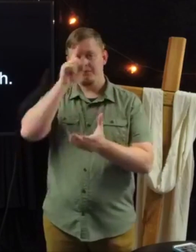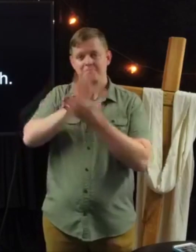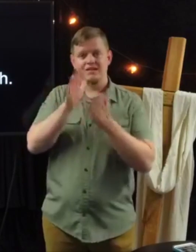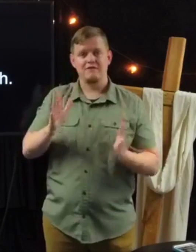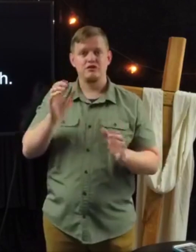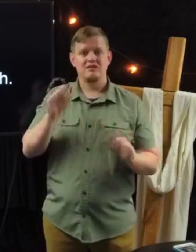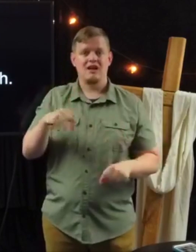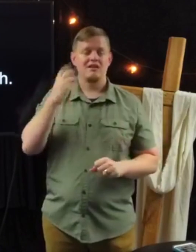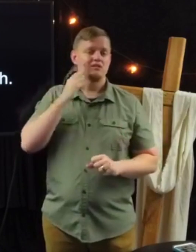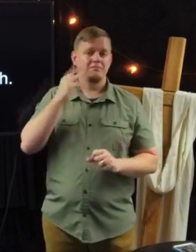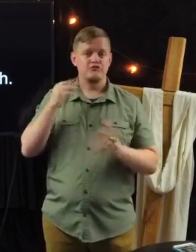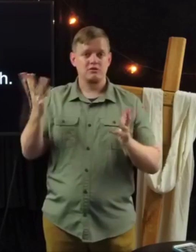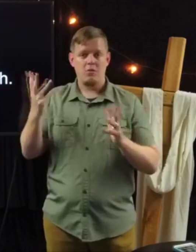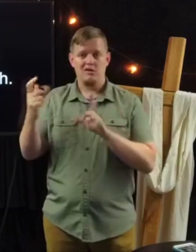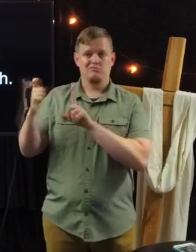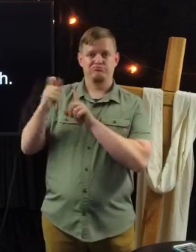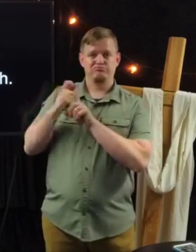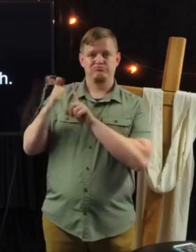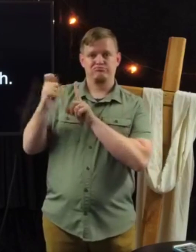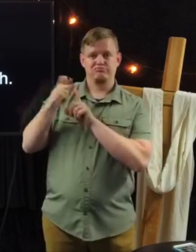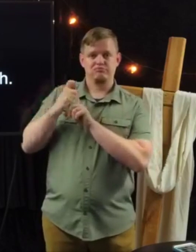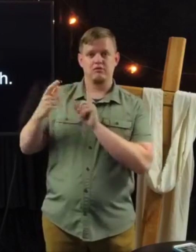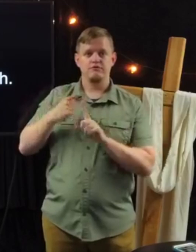But sometimes believers can experience